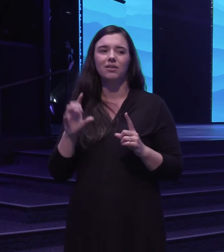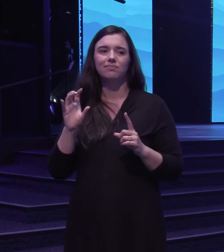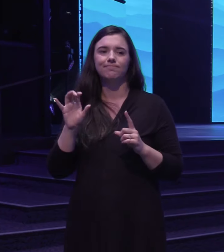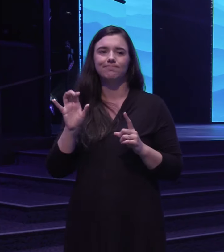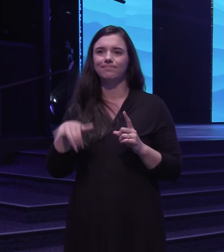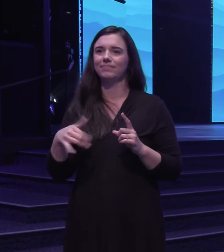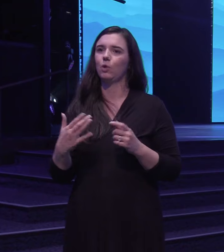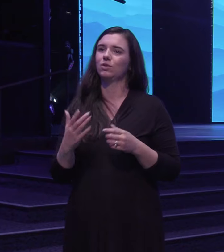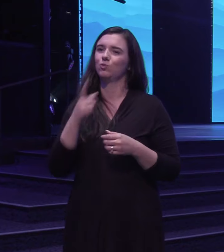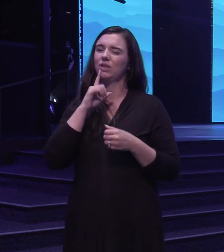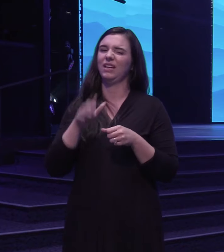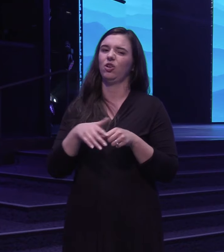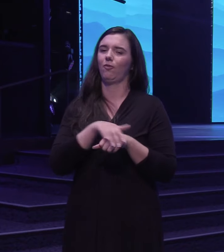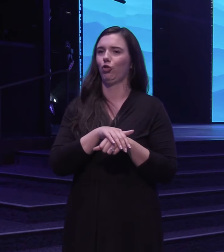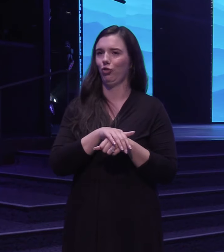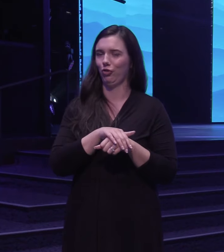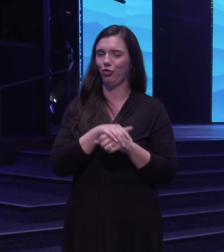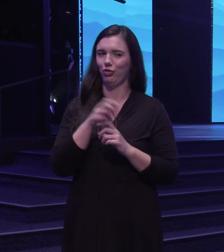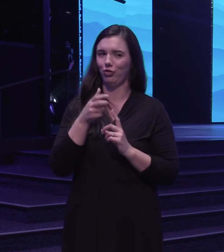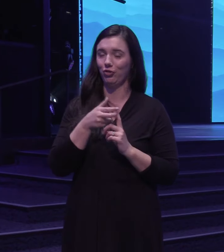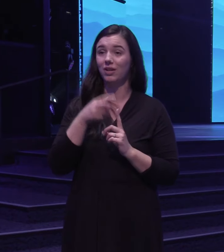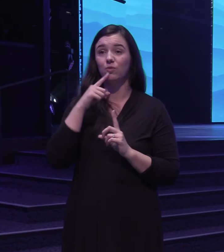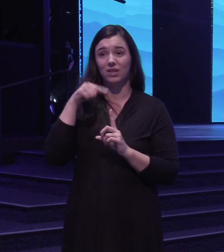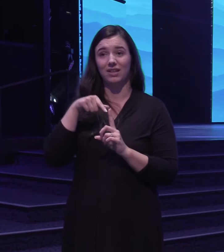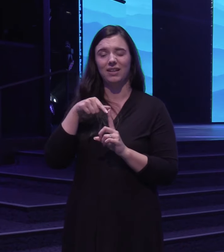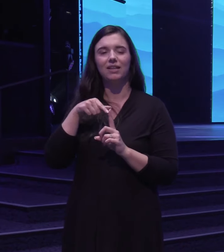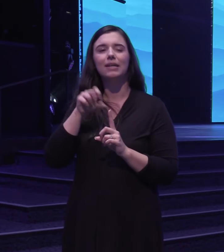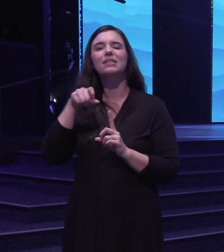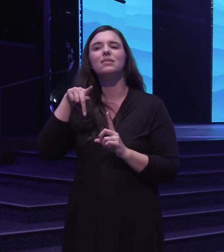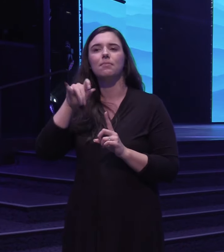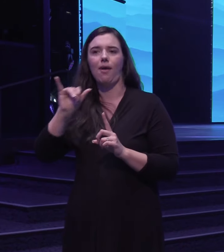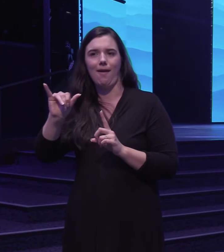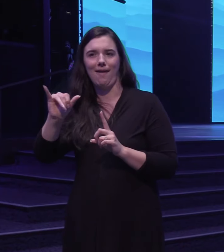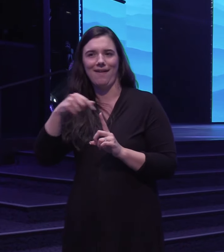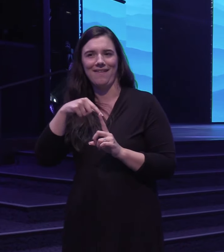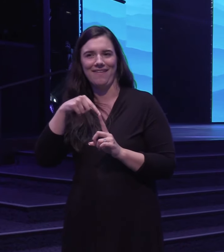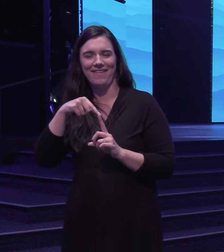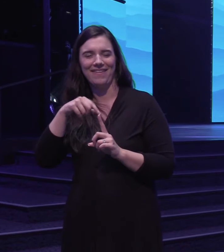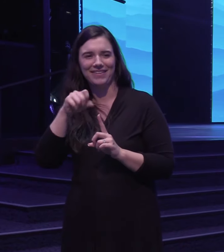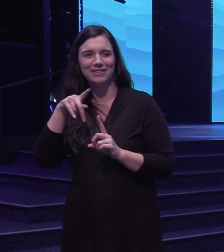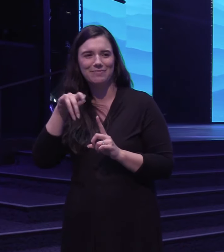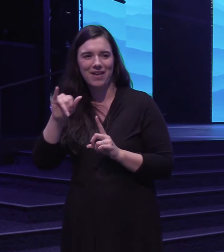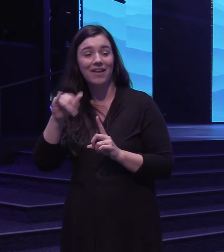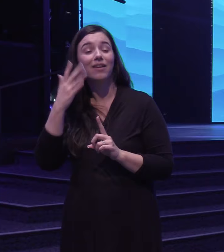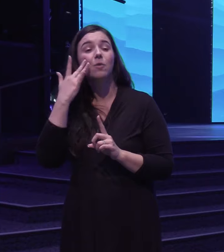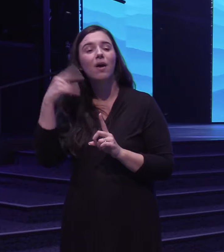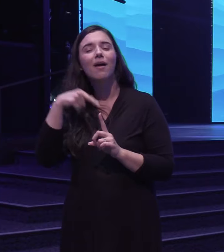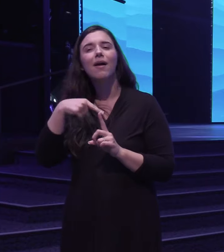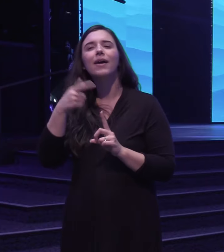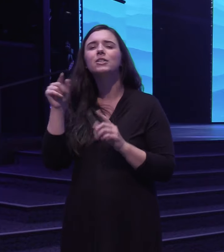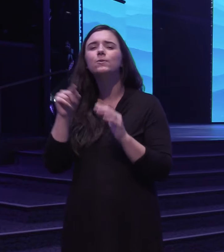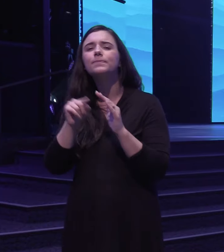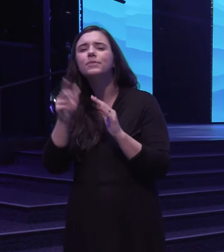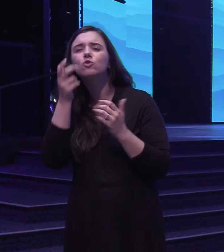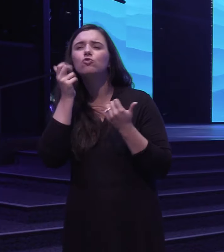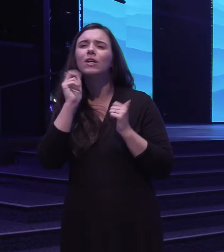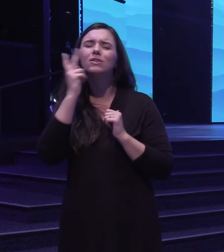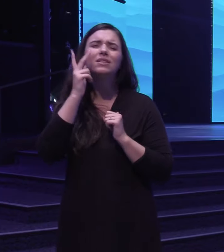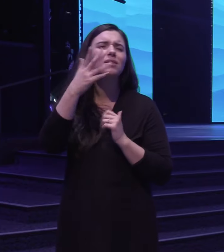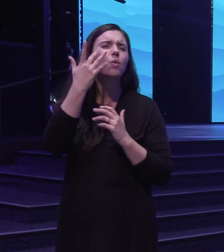her cover, because she was really a spy. Because she was trying to see what makes